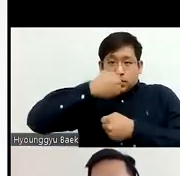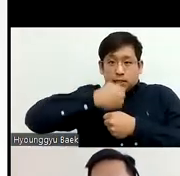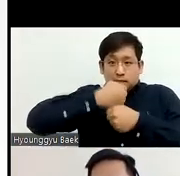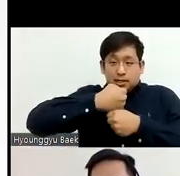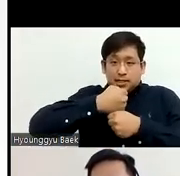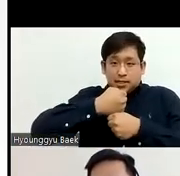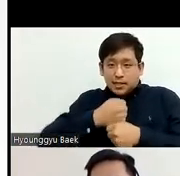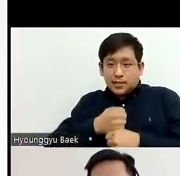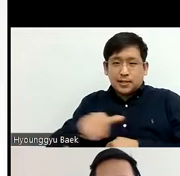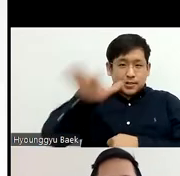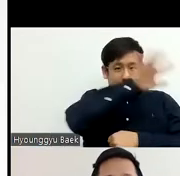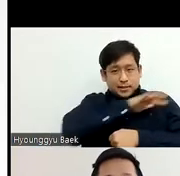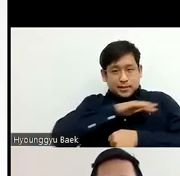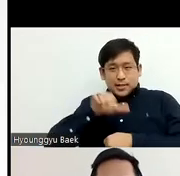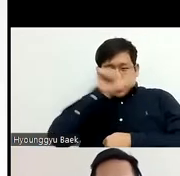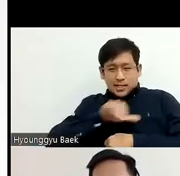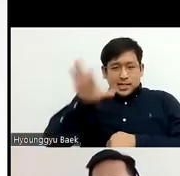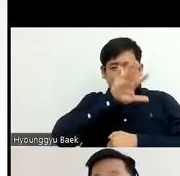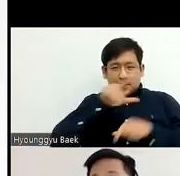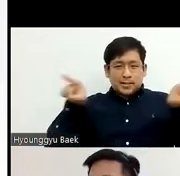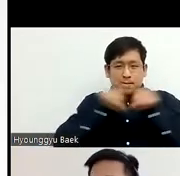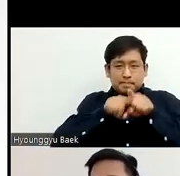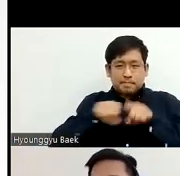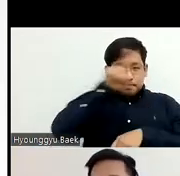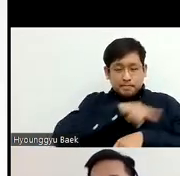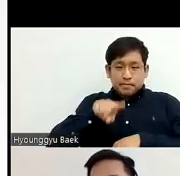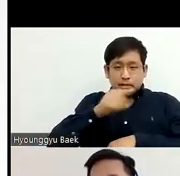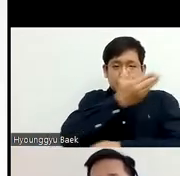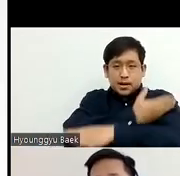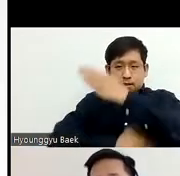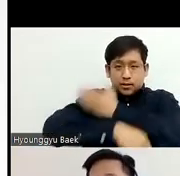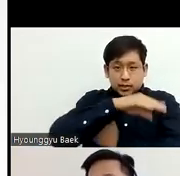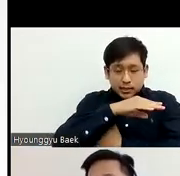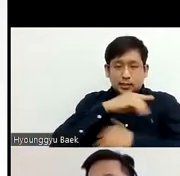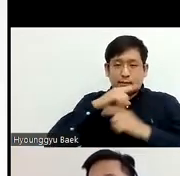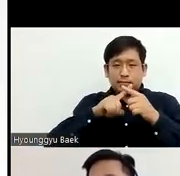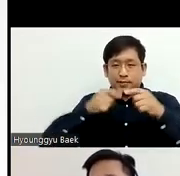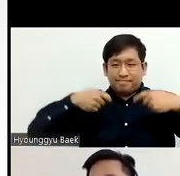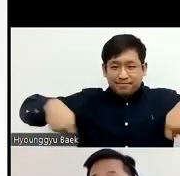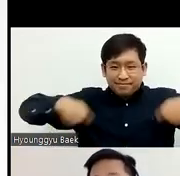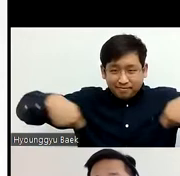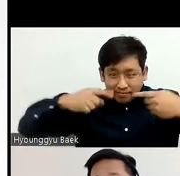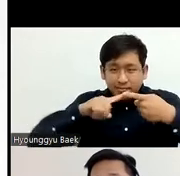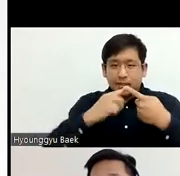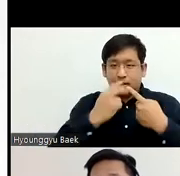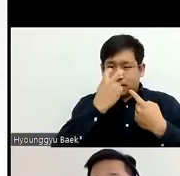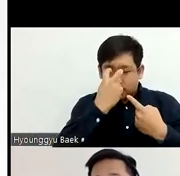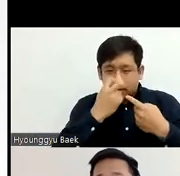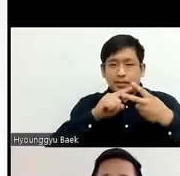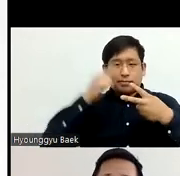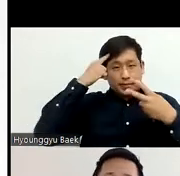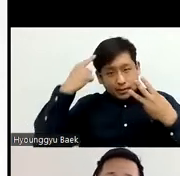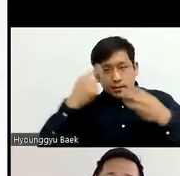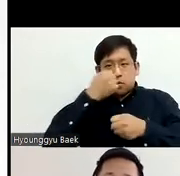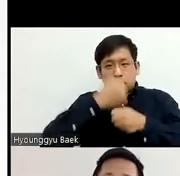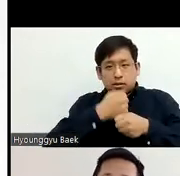Another issue that we face at work, our employment, I think across Asia Pacific, we can